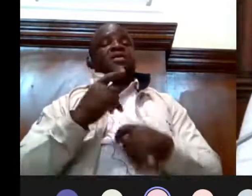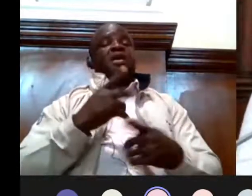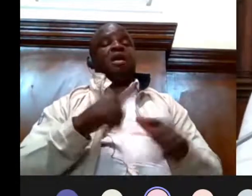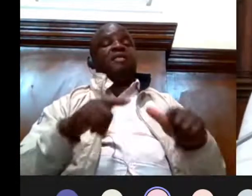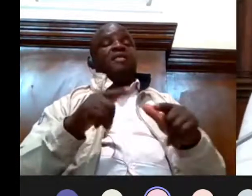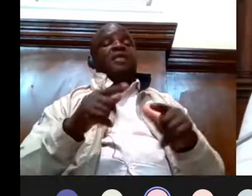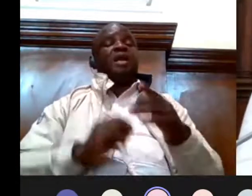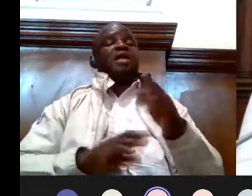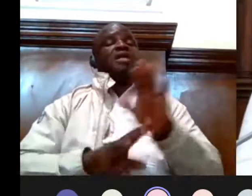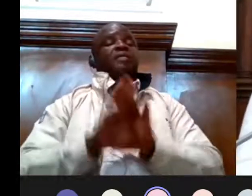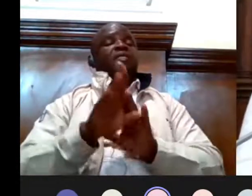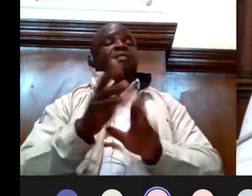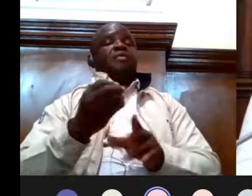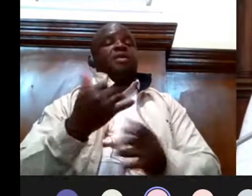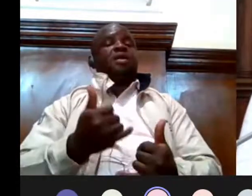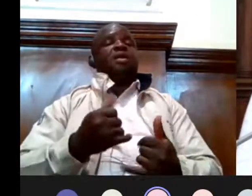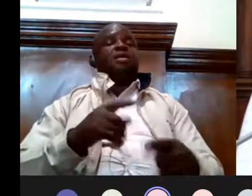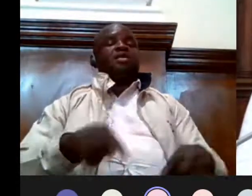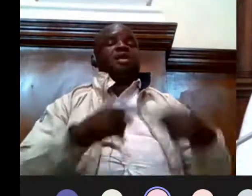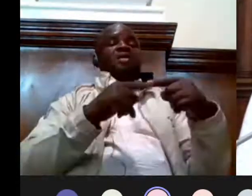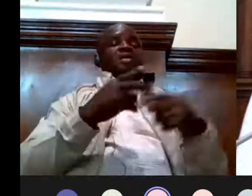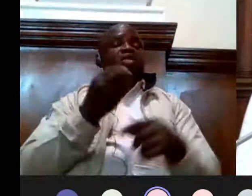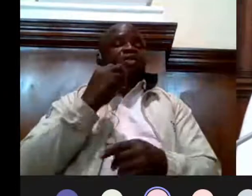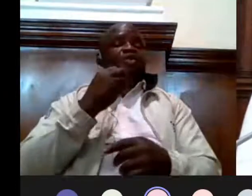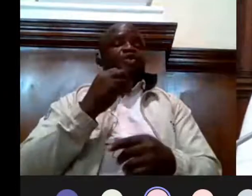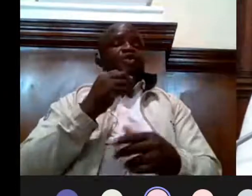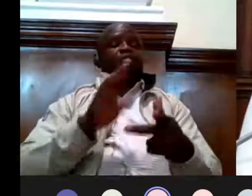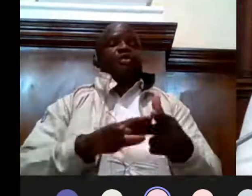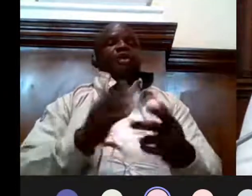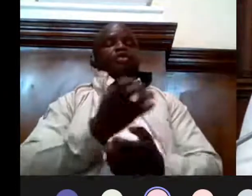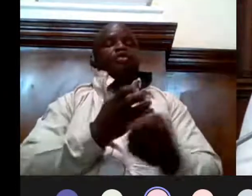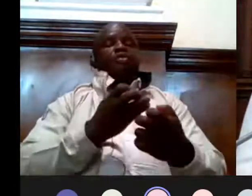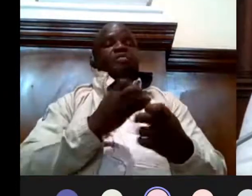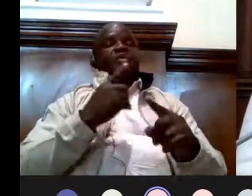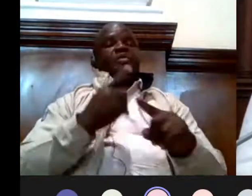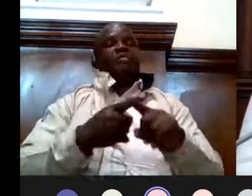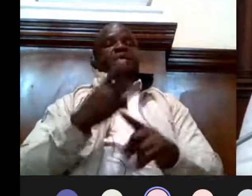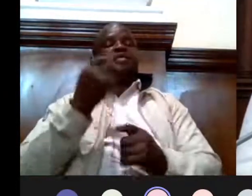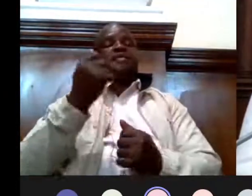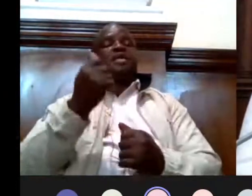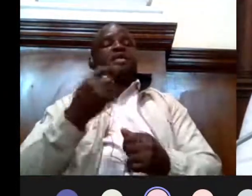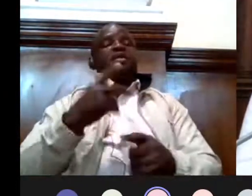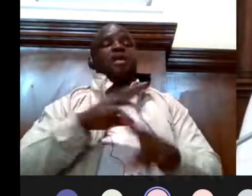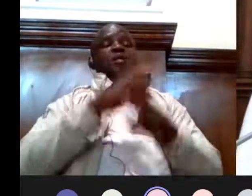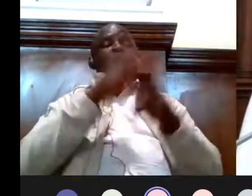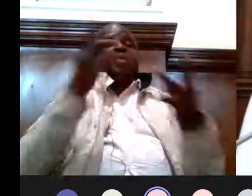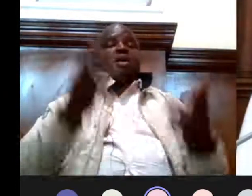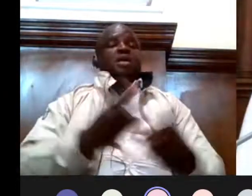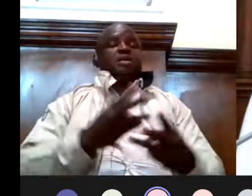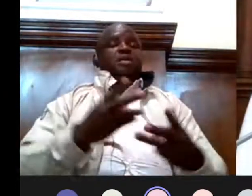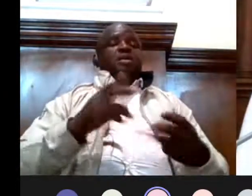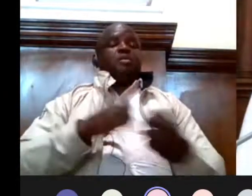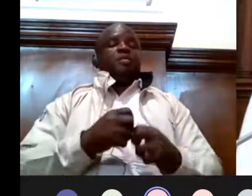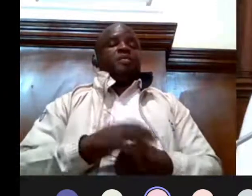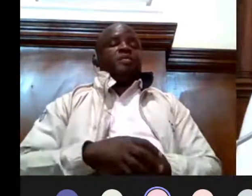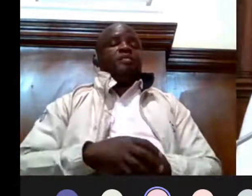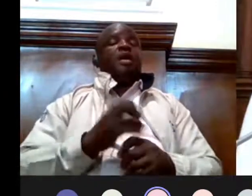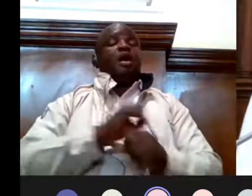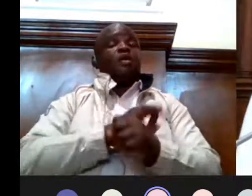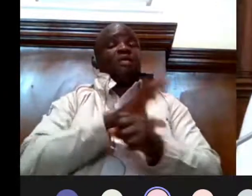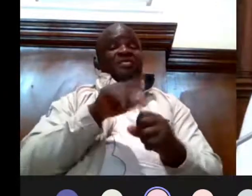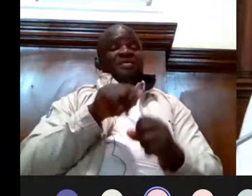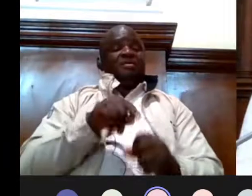energy, economic and financial global crisis. The outbreak of COVID-19